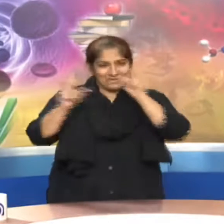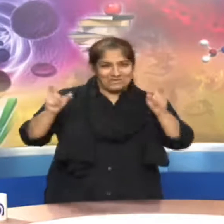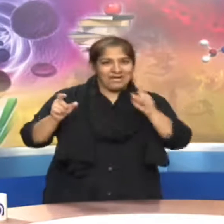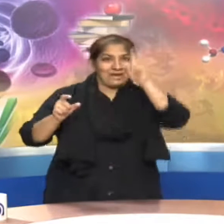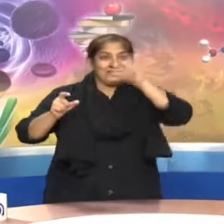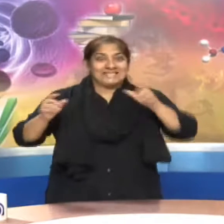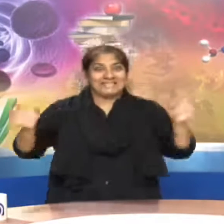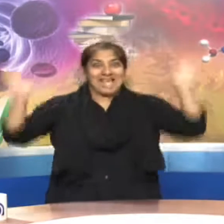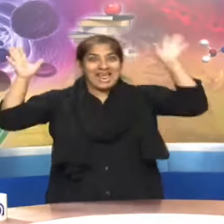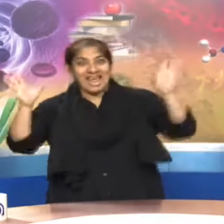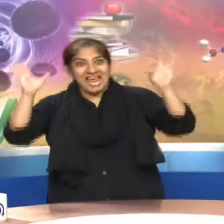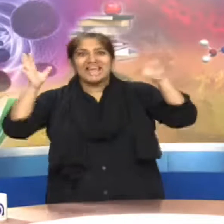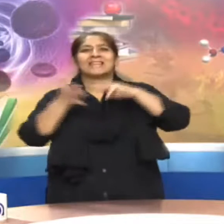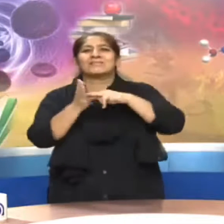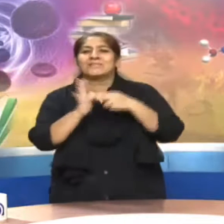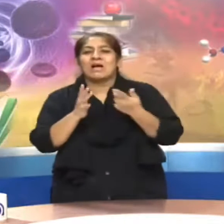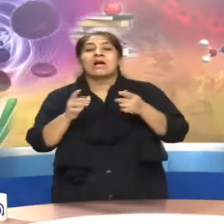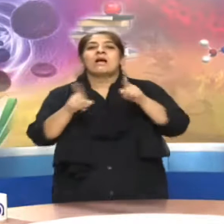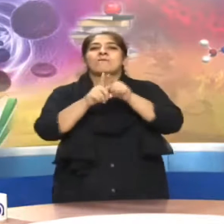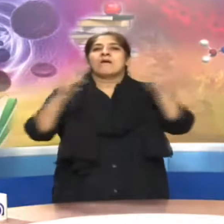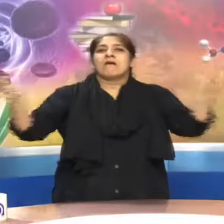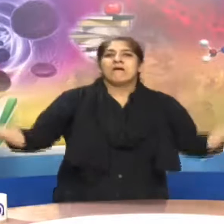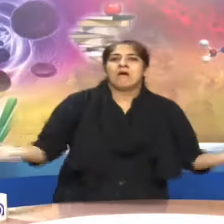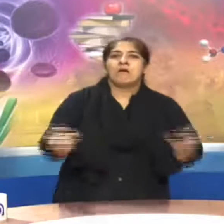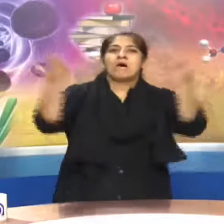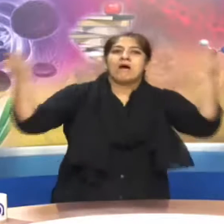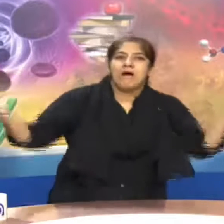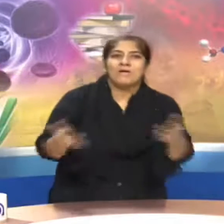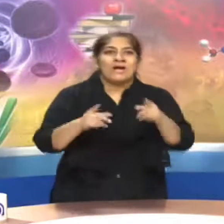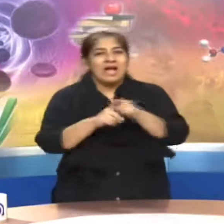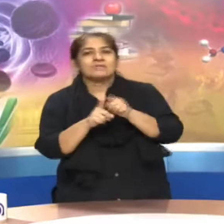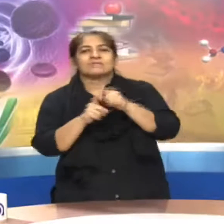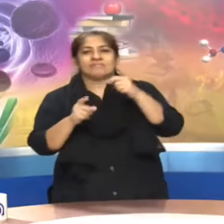So just now you saw this picture of motivation. This is about